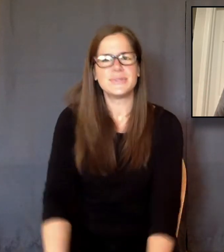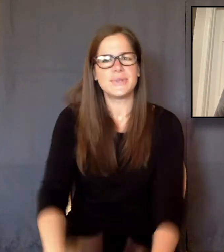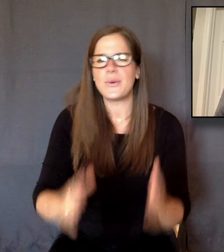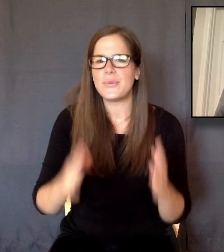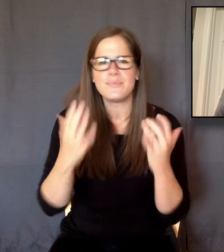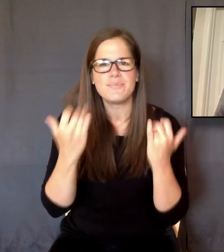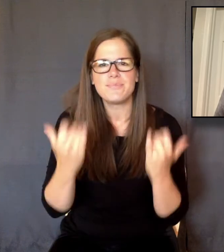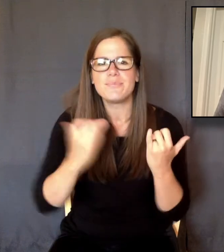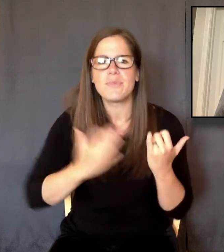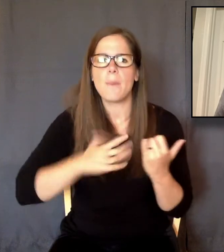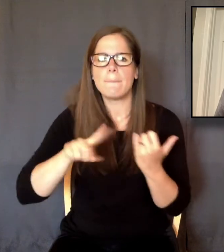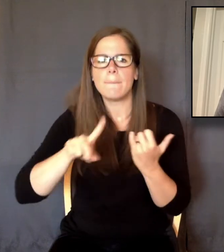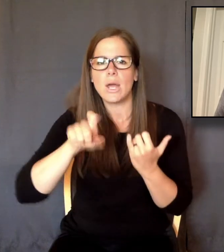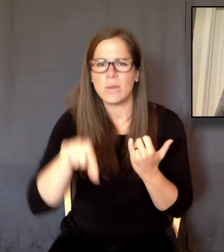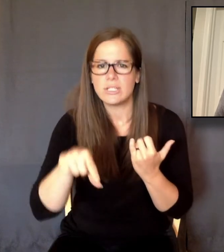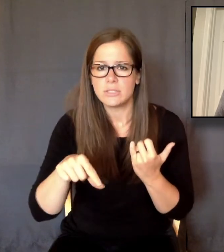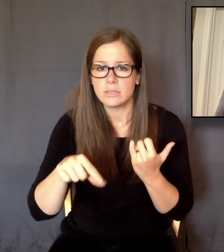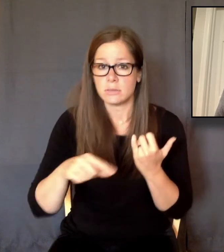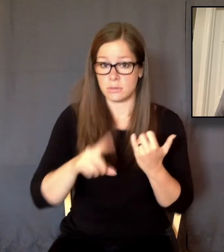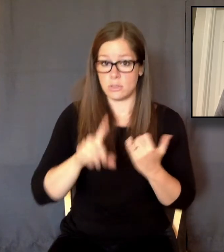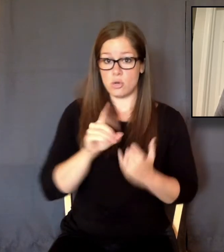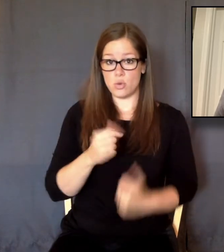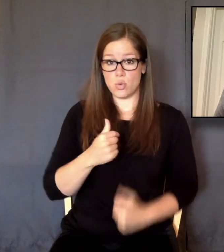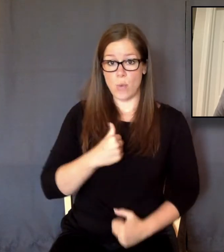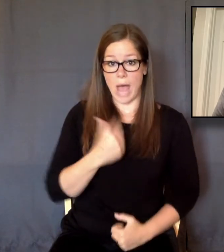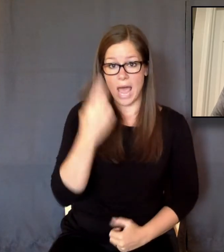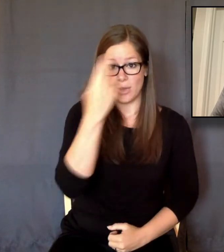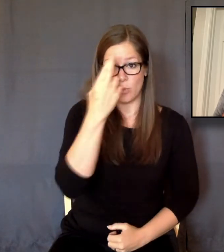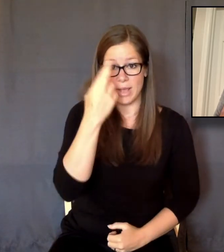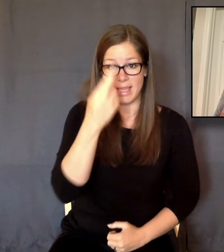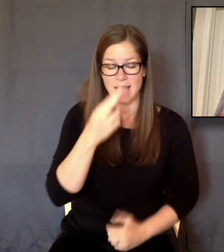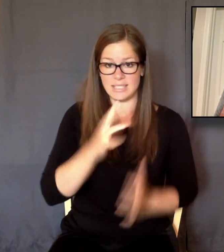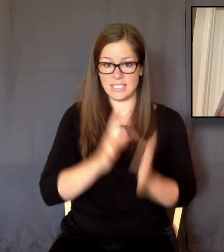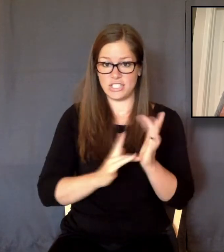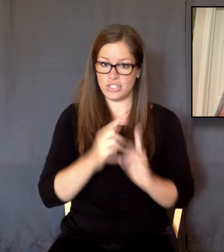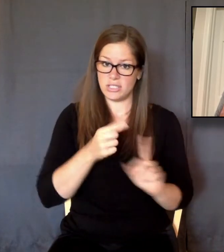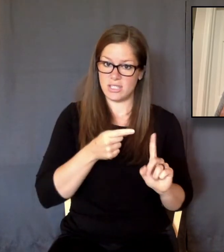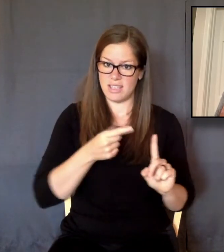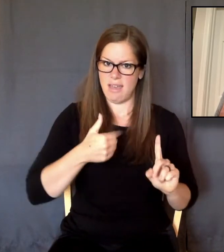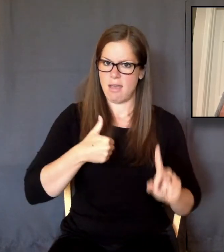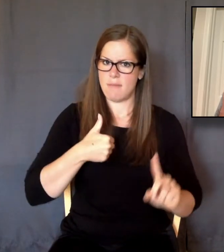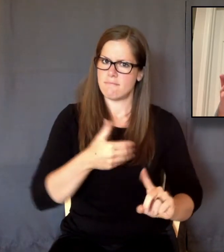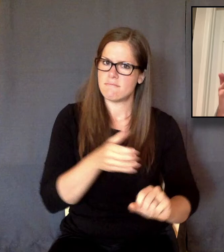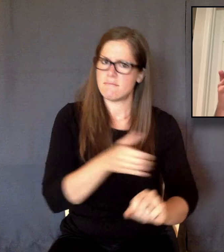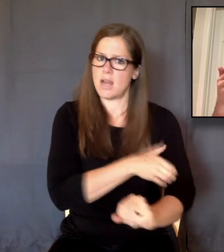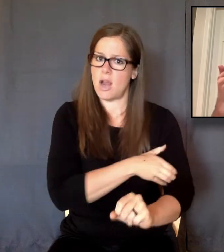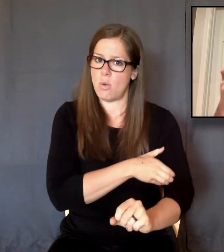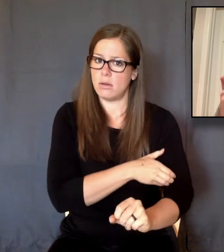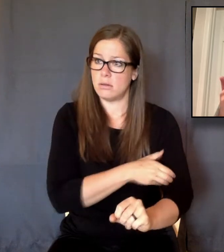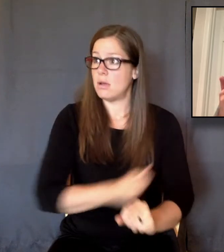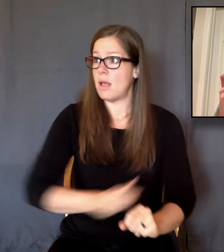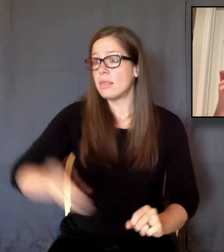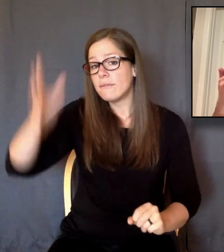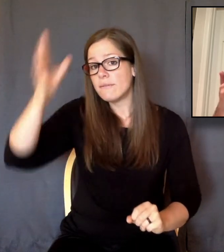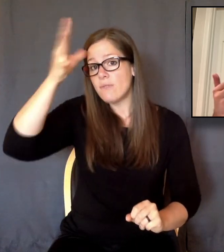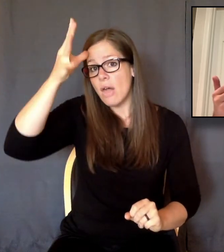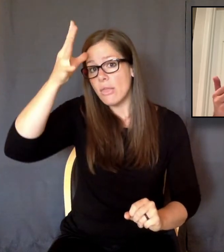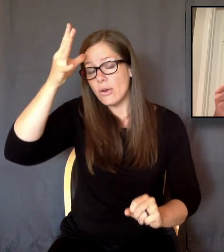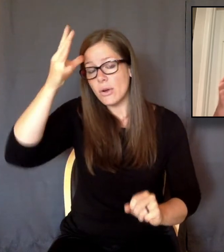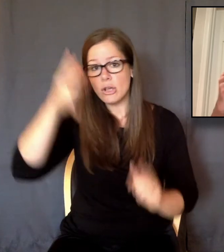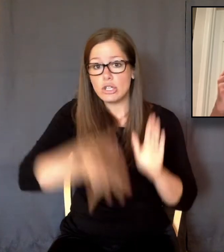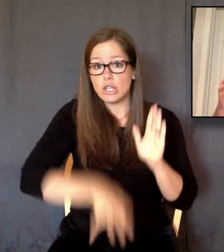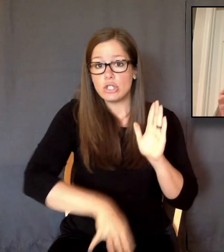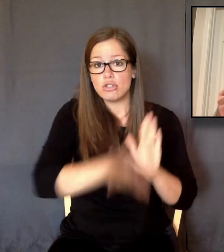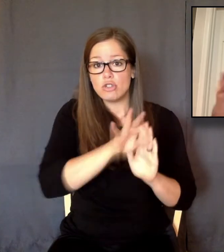realize that he moves in power? Do I realize that he had the whole world at his fingertips? Do I realize that the Father